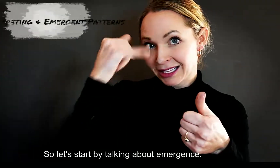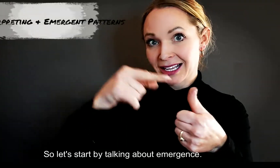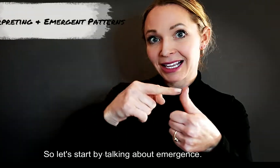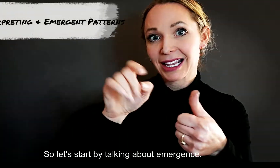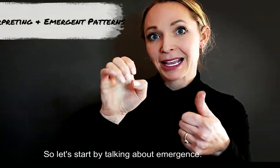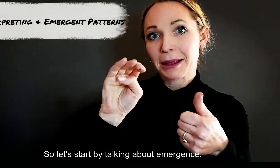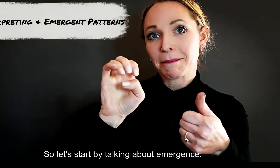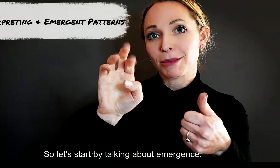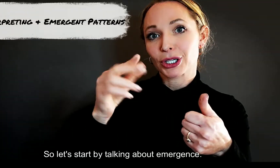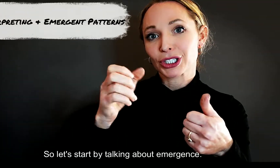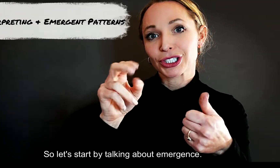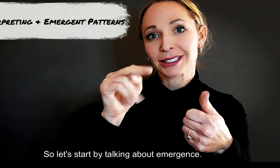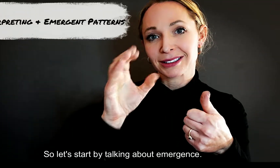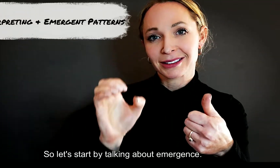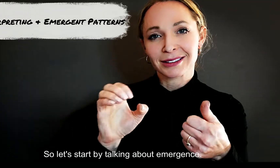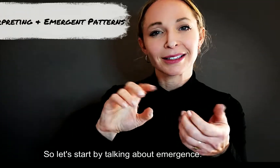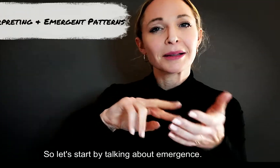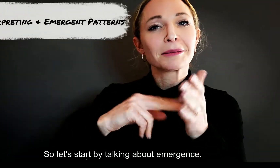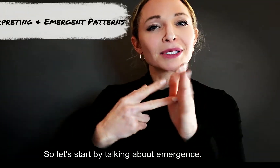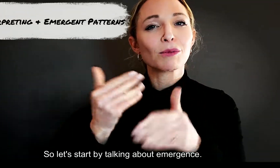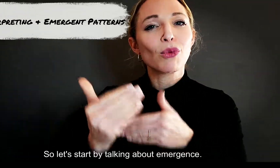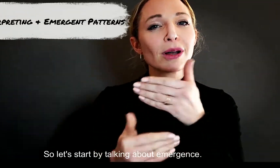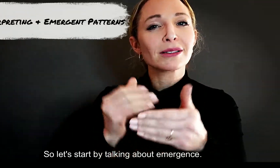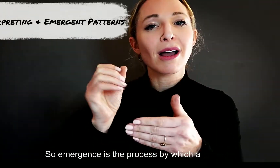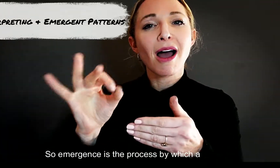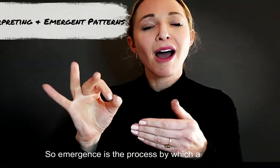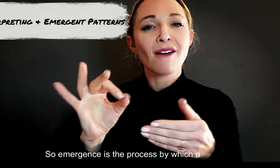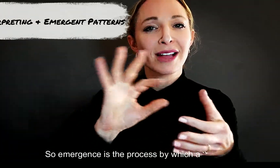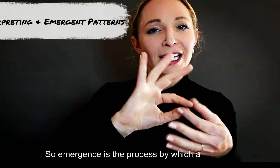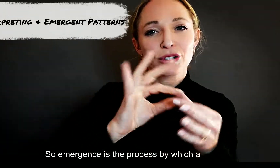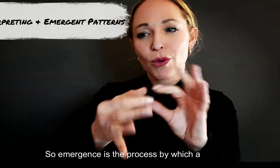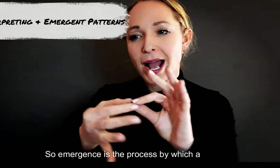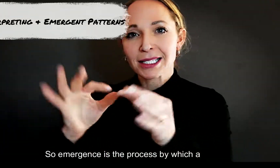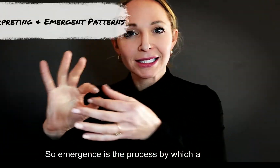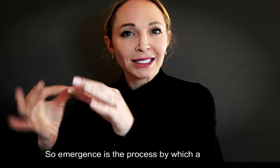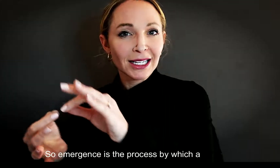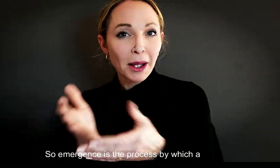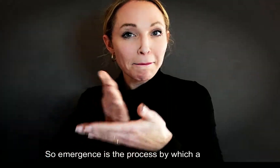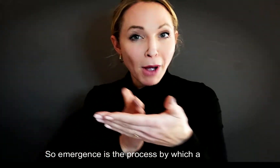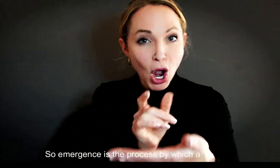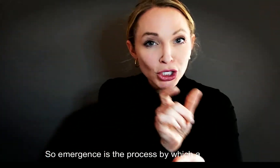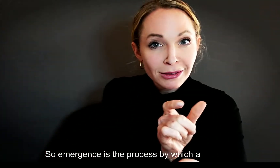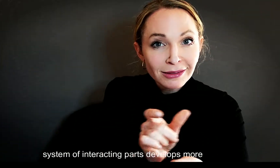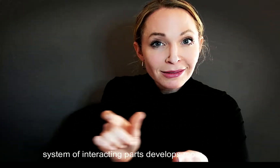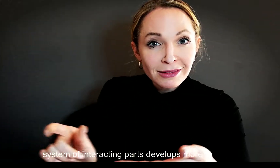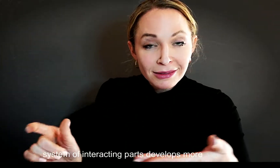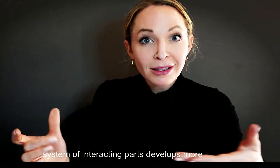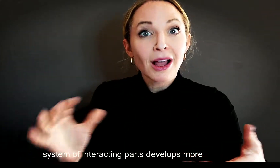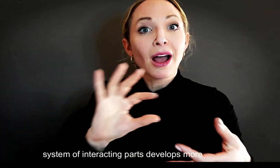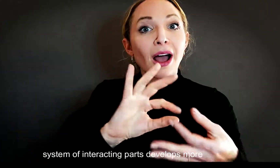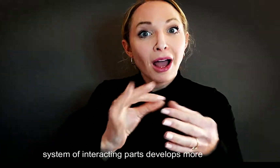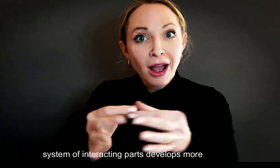So let's start by talking about emergence. So emergence is the process by which a system of interacting